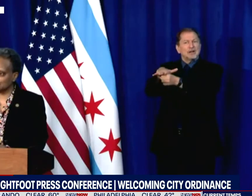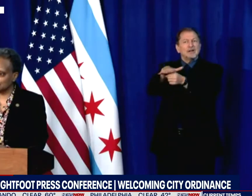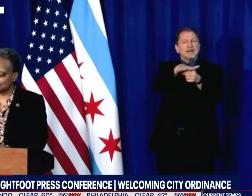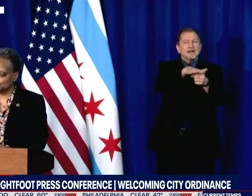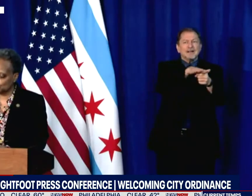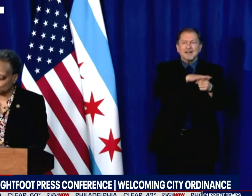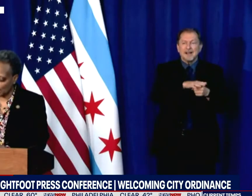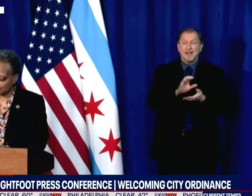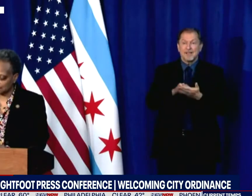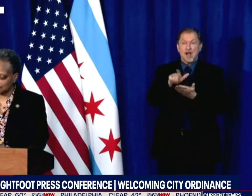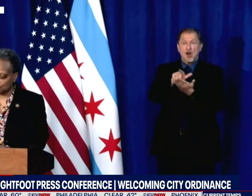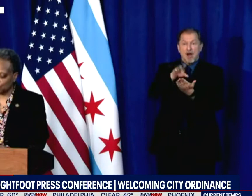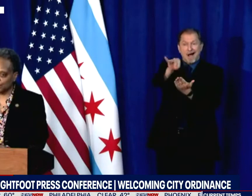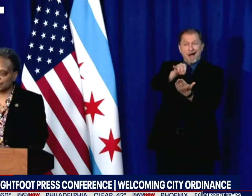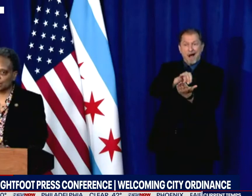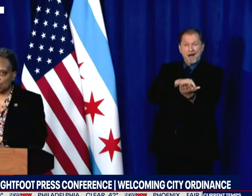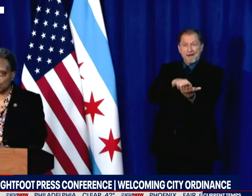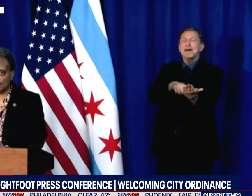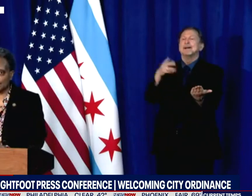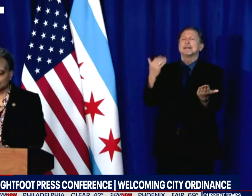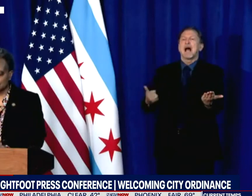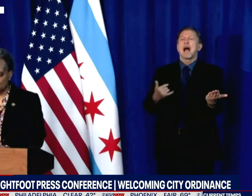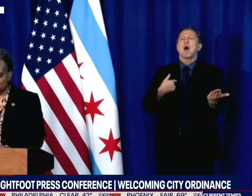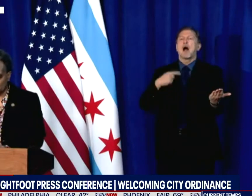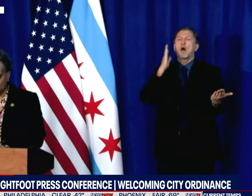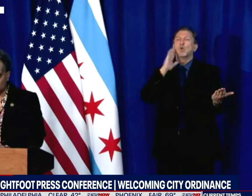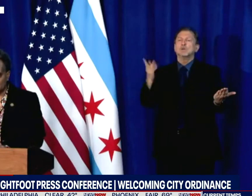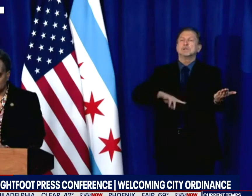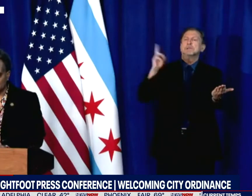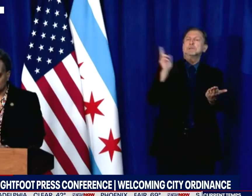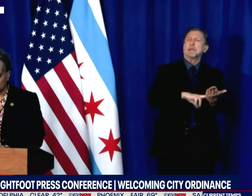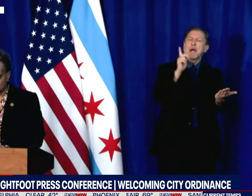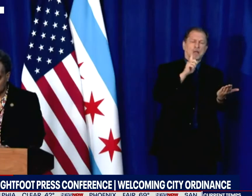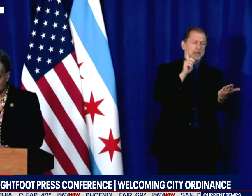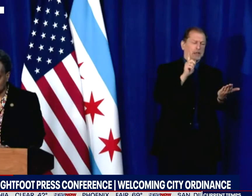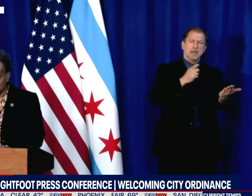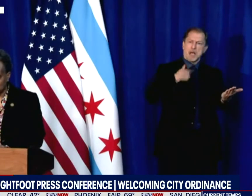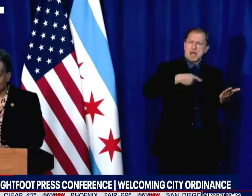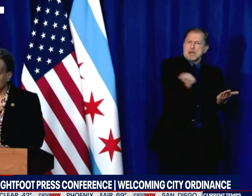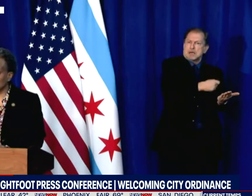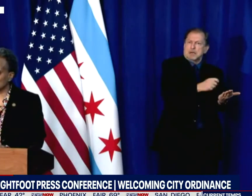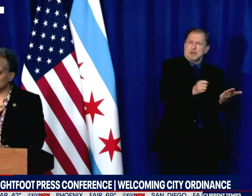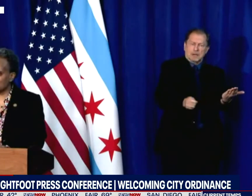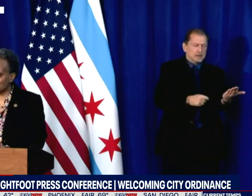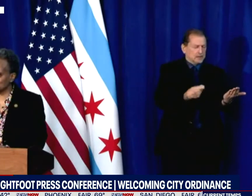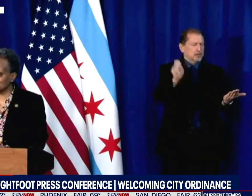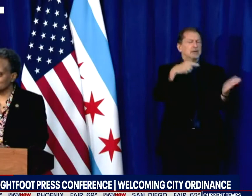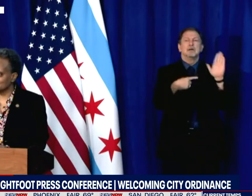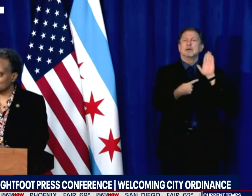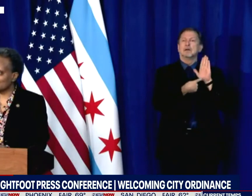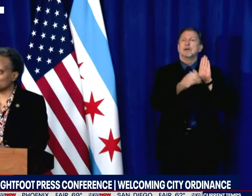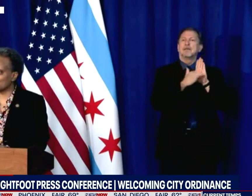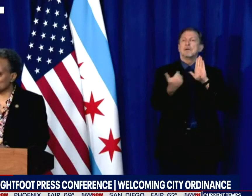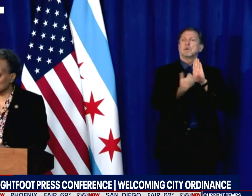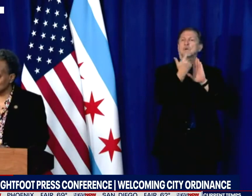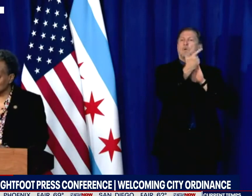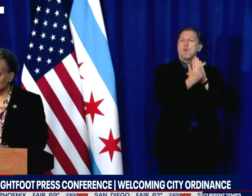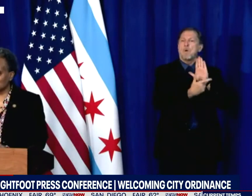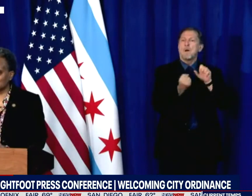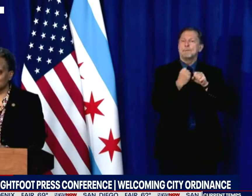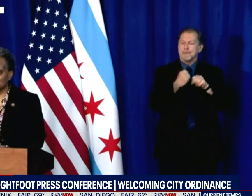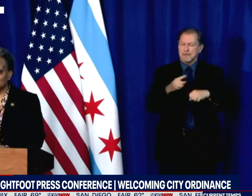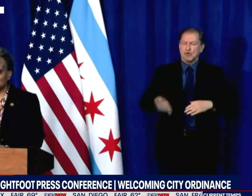of a pen, your rights will be at long last fully protected and become a reality, a